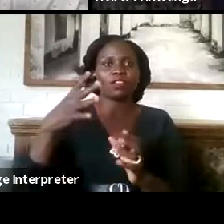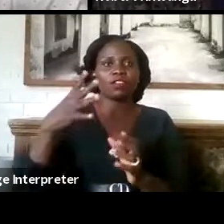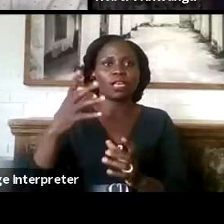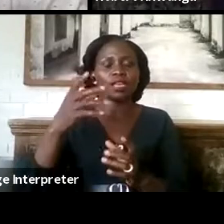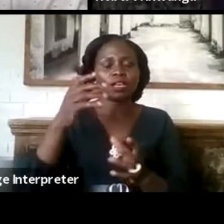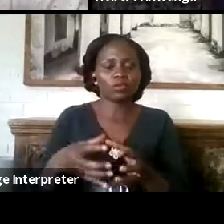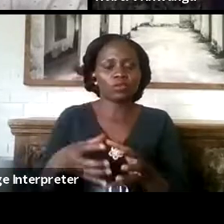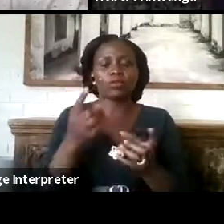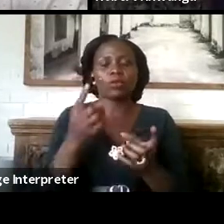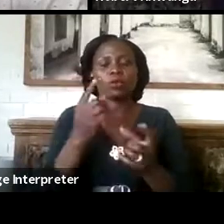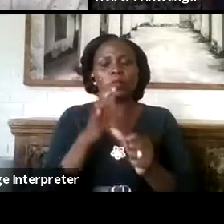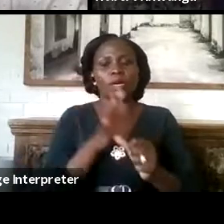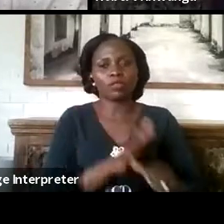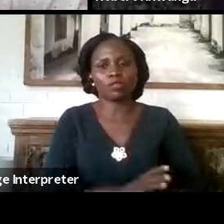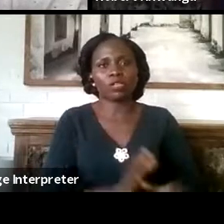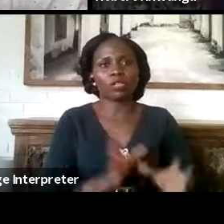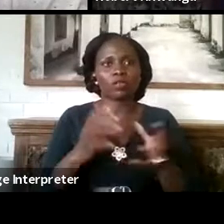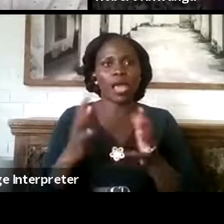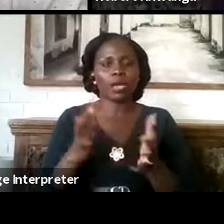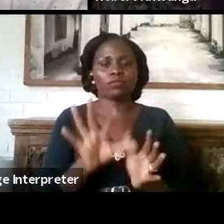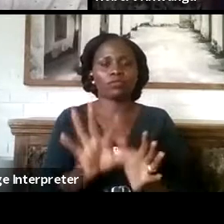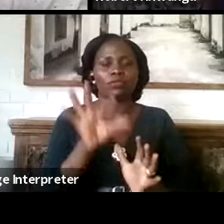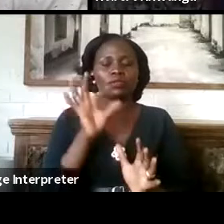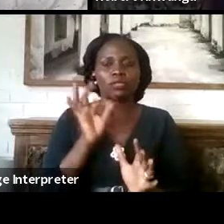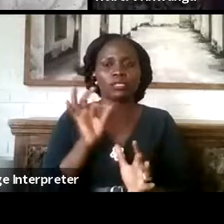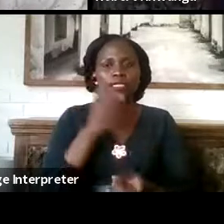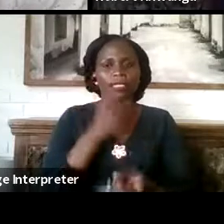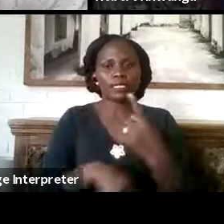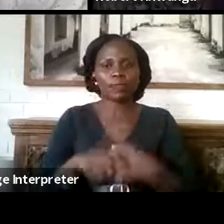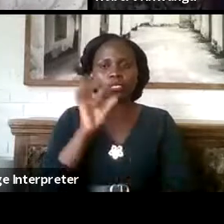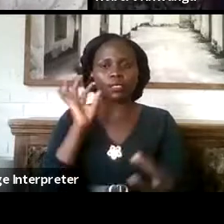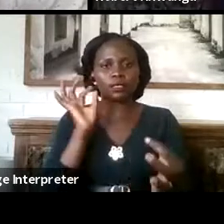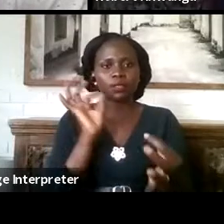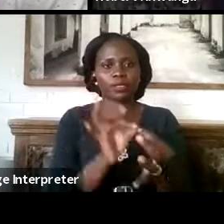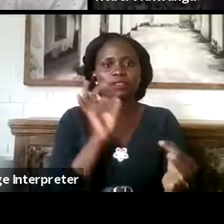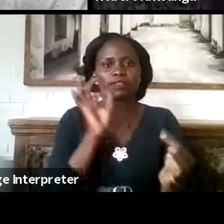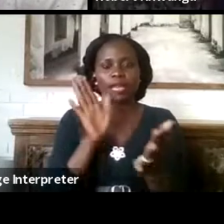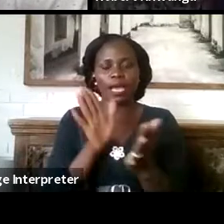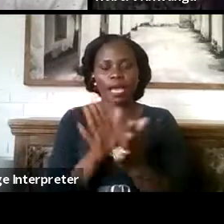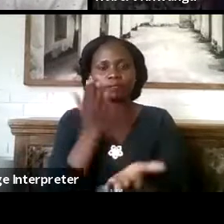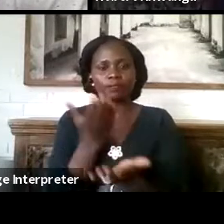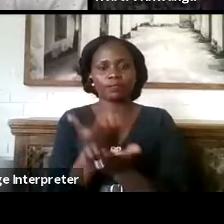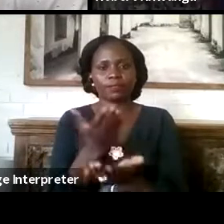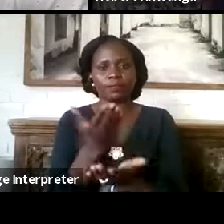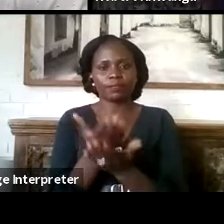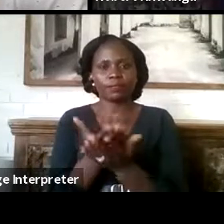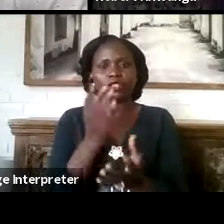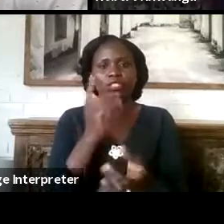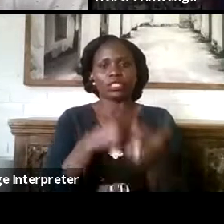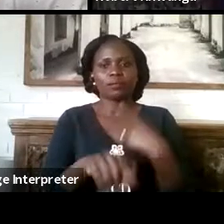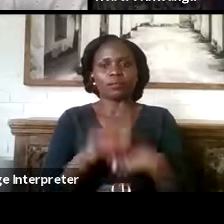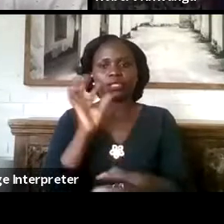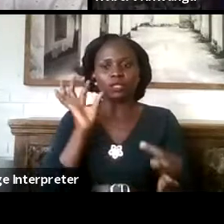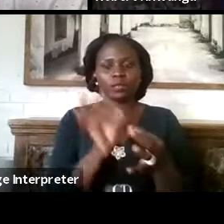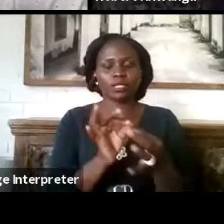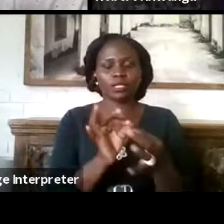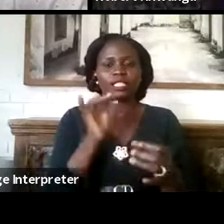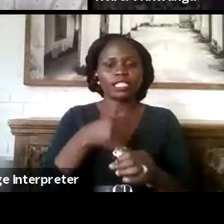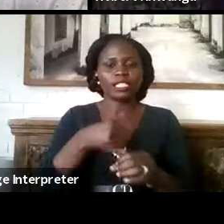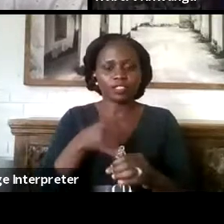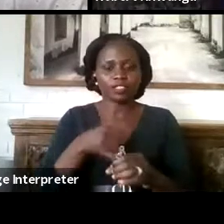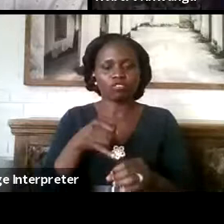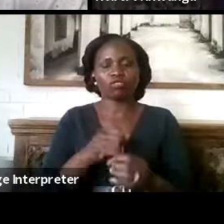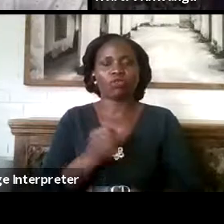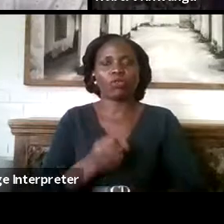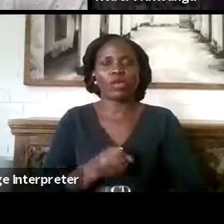identify disability-specific issues and propose some disability-specific interventions to enhance access to digital and remote